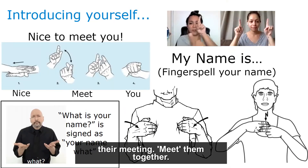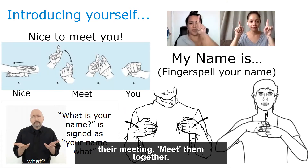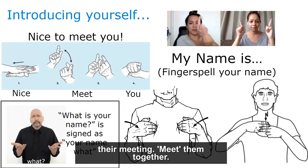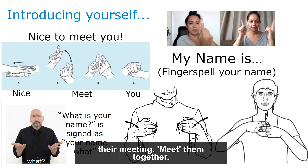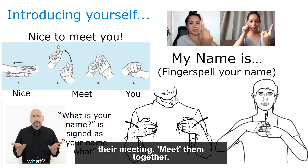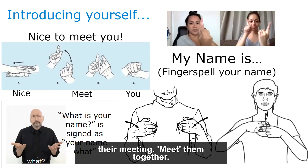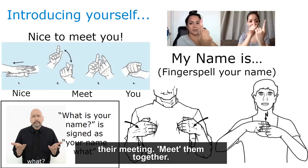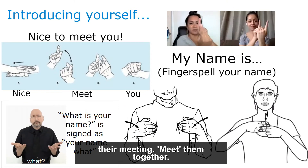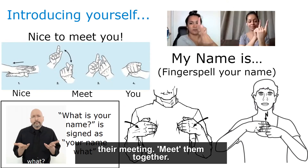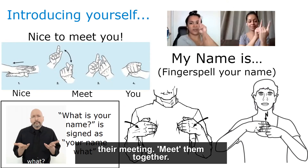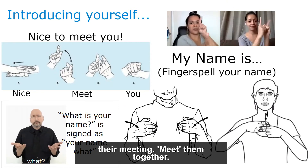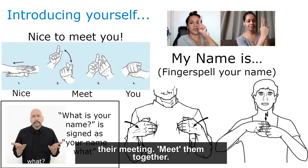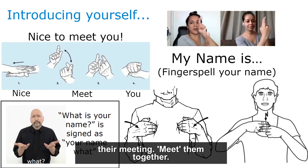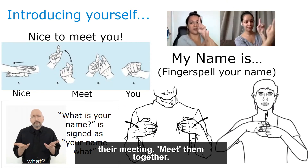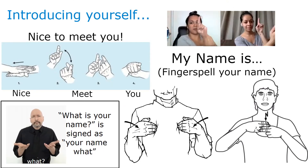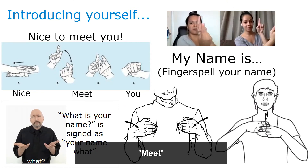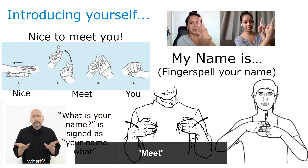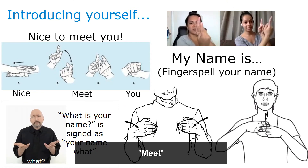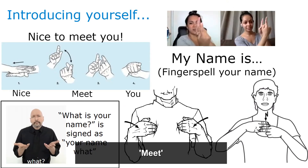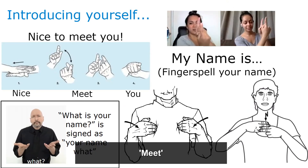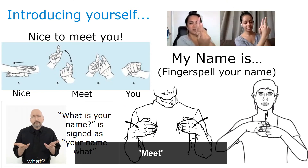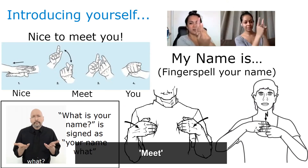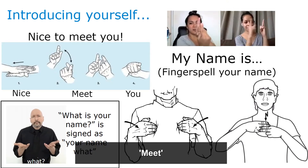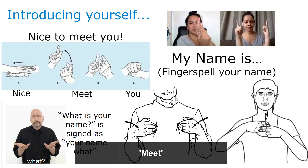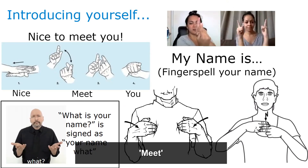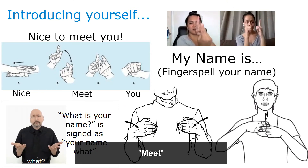and they're meeting. Meet. Them together. Meet.